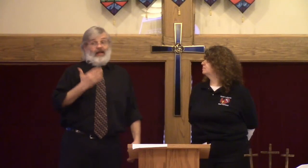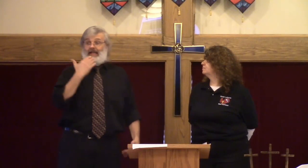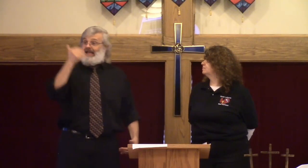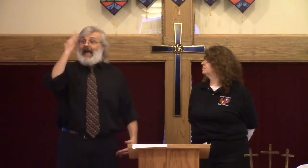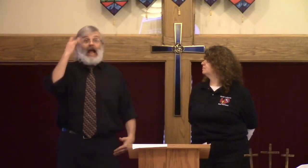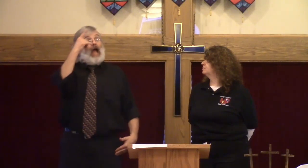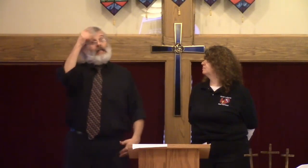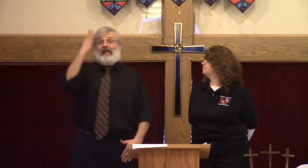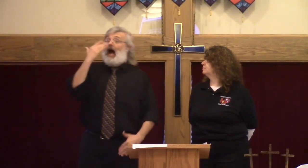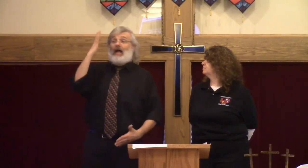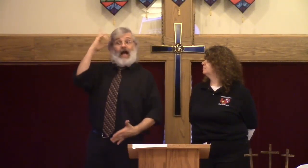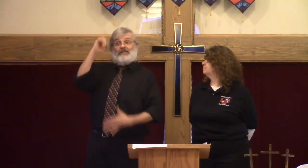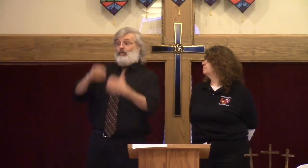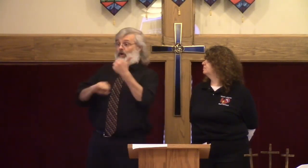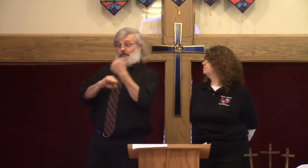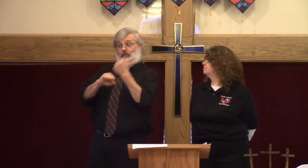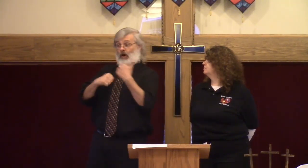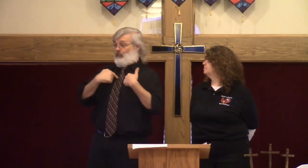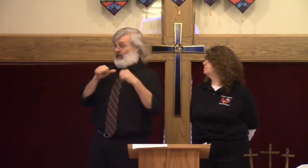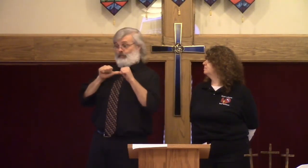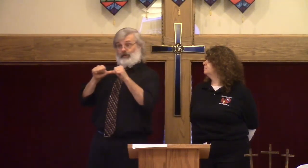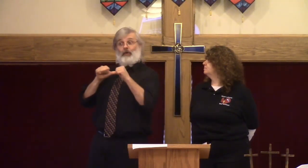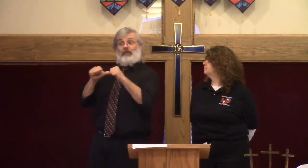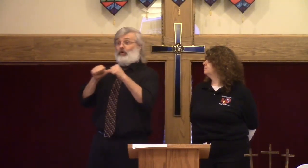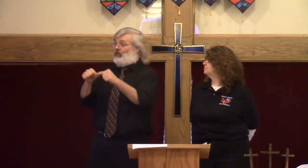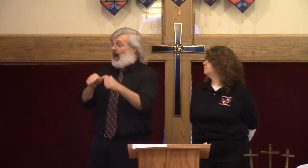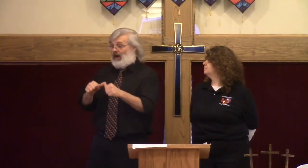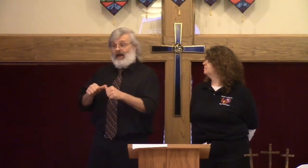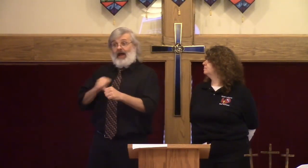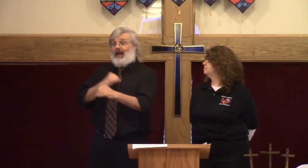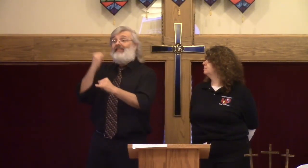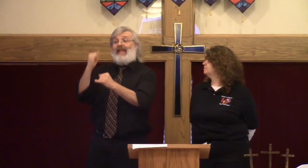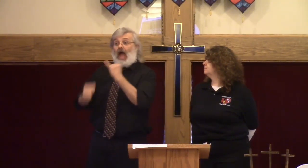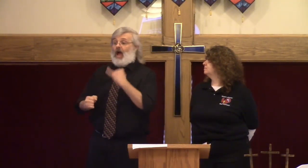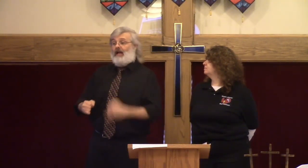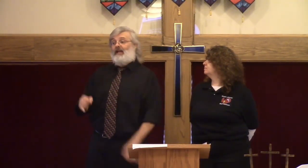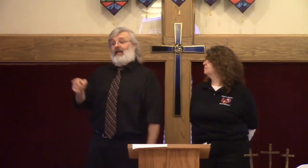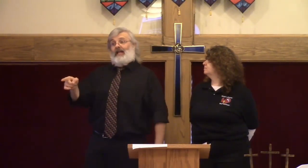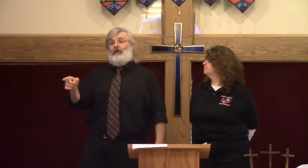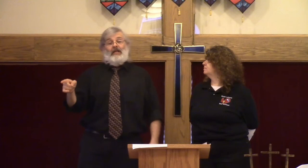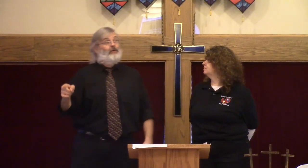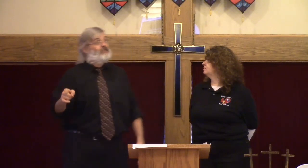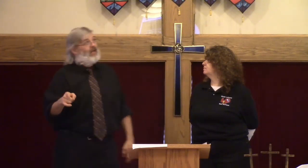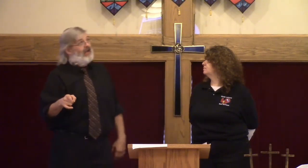And thank God, God's the one who supported me. We went through there, and at the end, he was like,